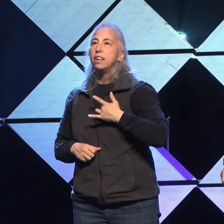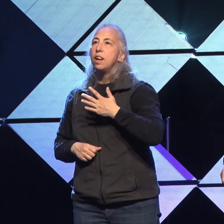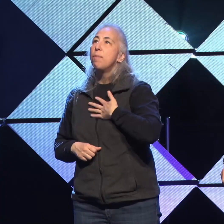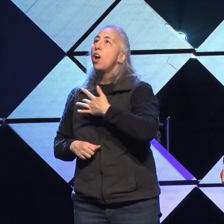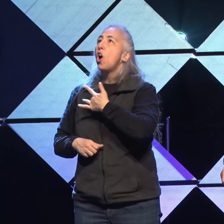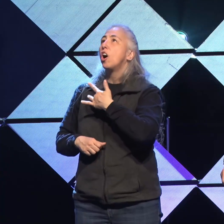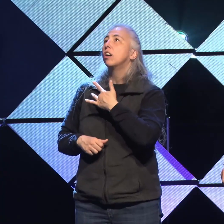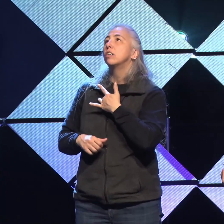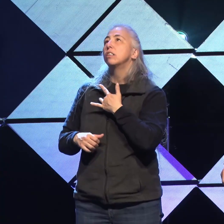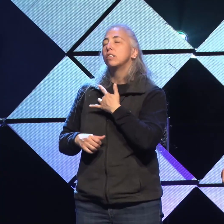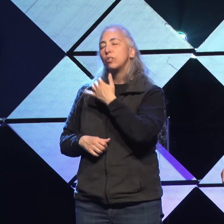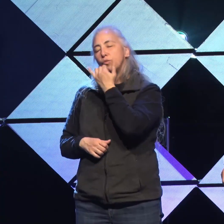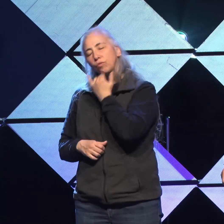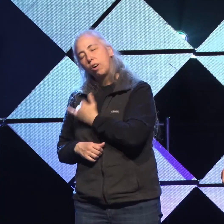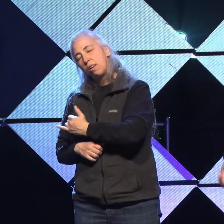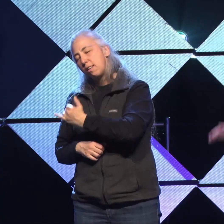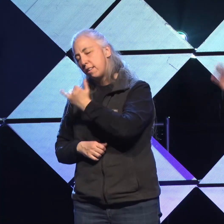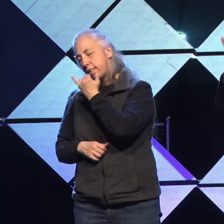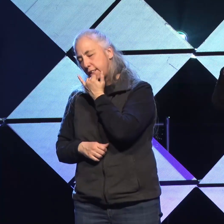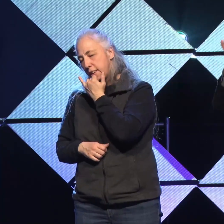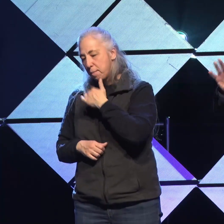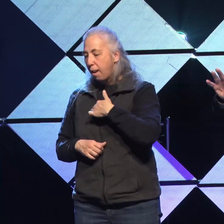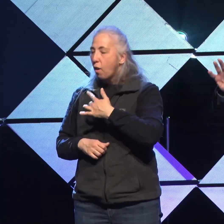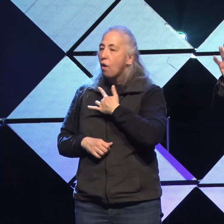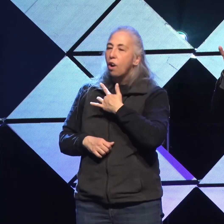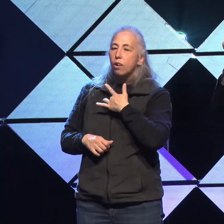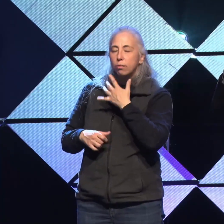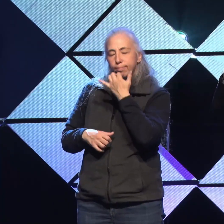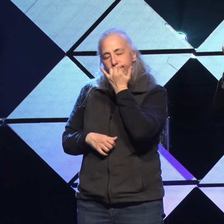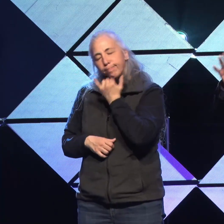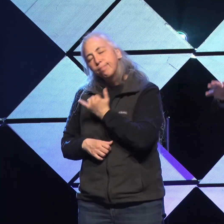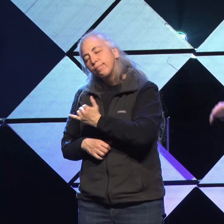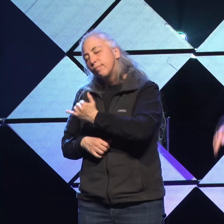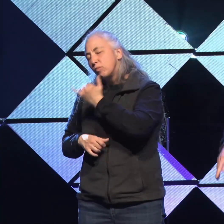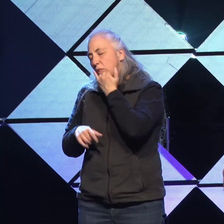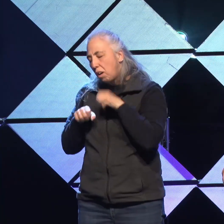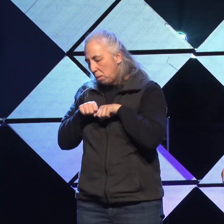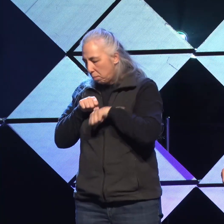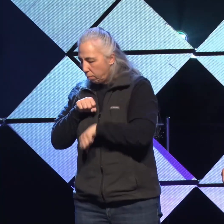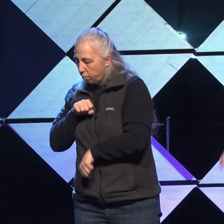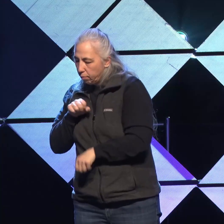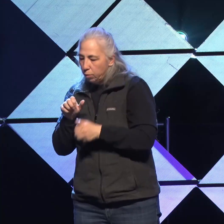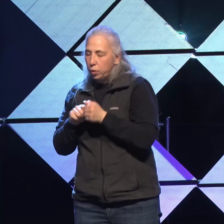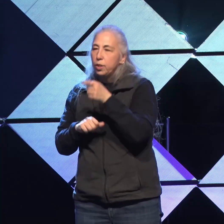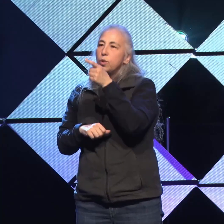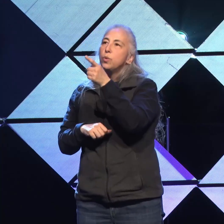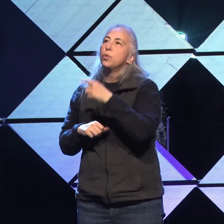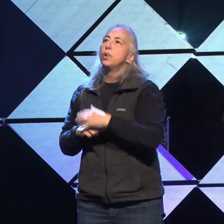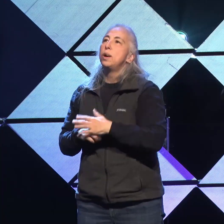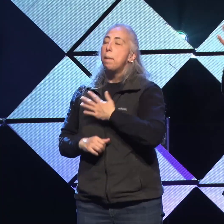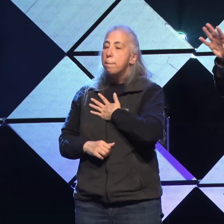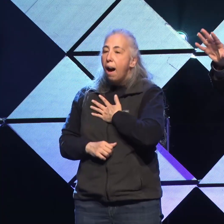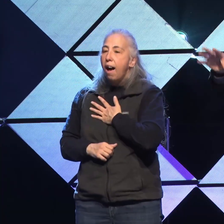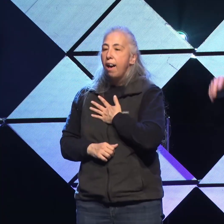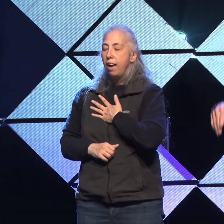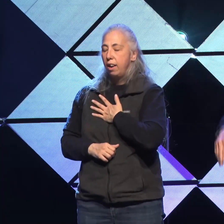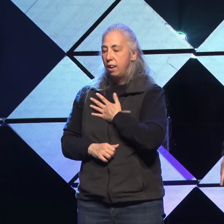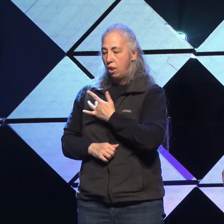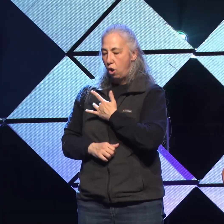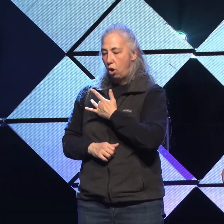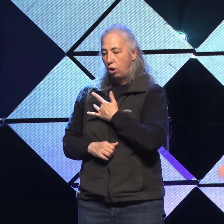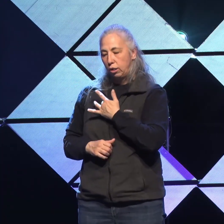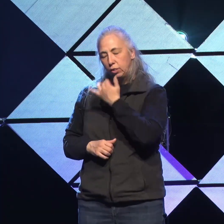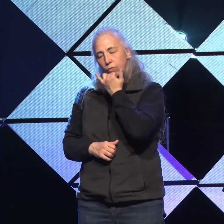wrong. My heart is wrong. My heart is wrong at the deepest level. My heart's wrong, not somebody